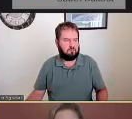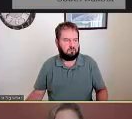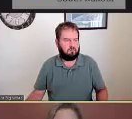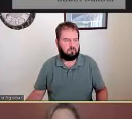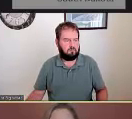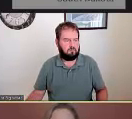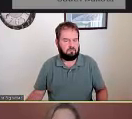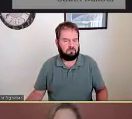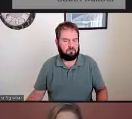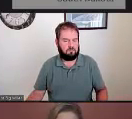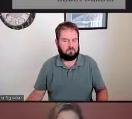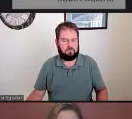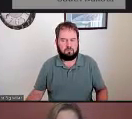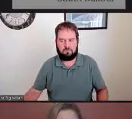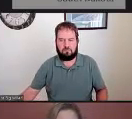sdrelay.com.